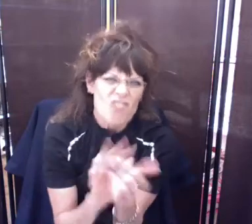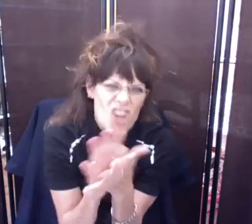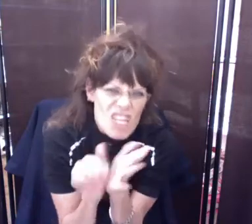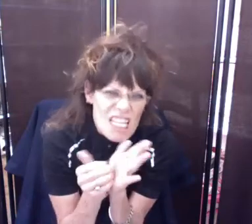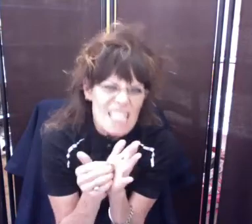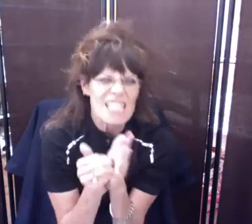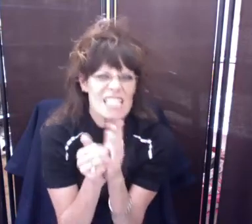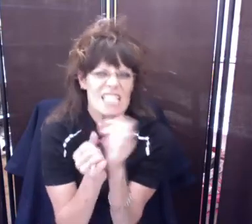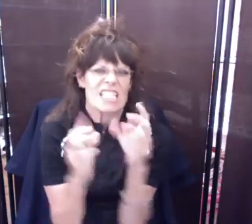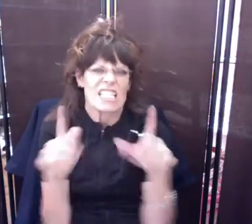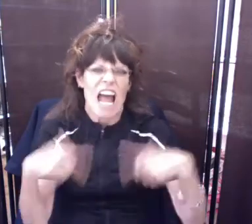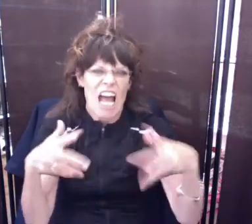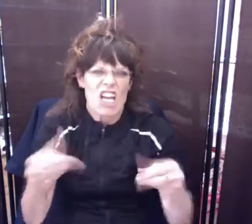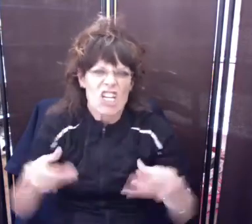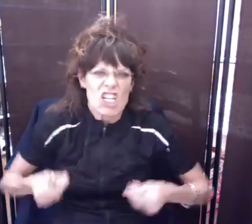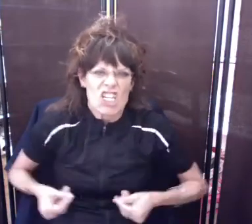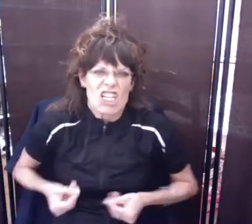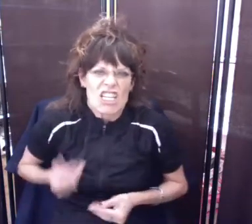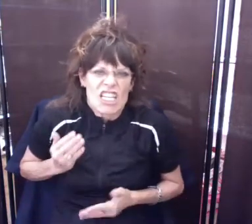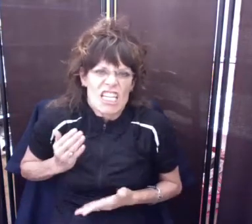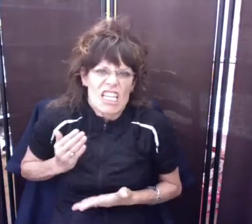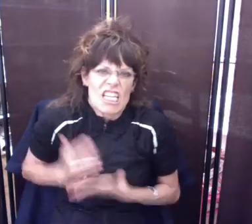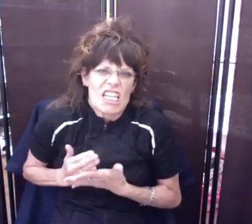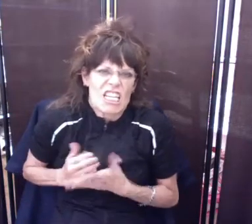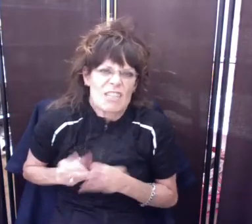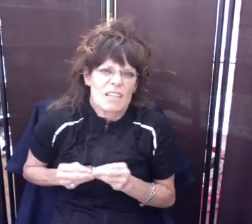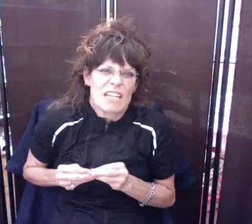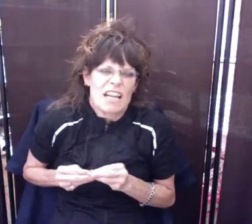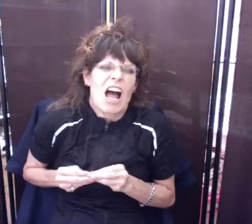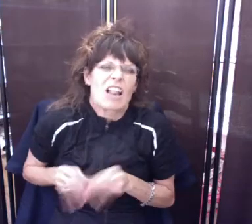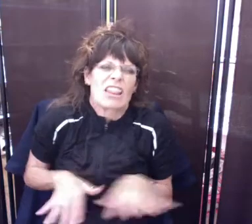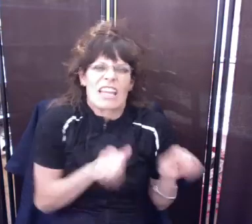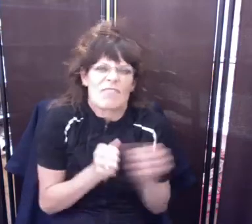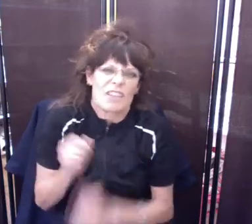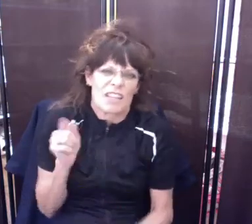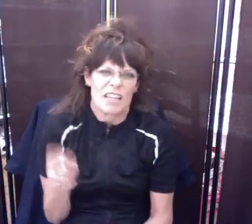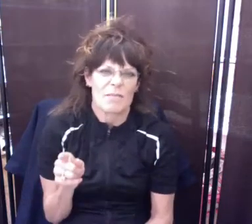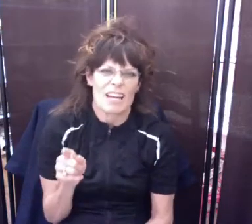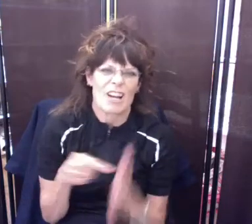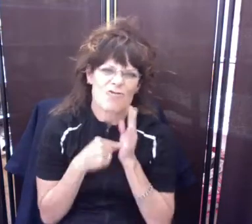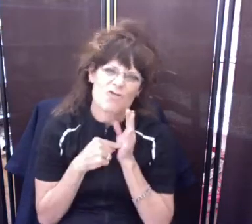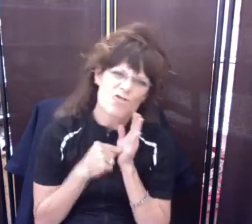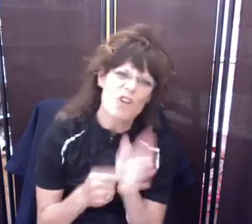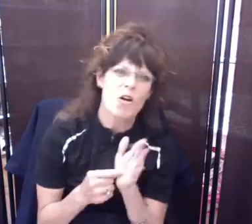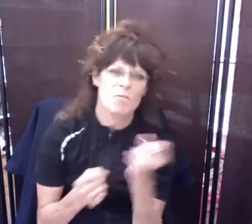then at the end of the meeting, I'll walk out arm in arm with him to his car, because I want to see what